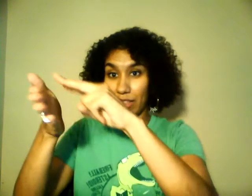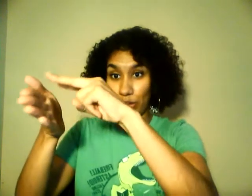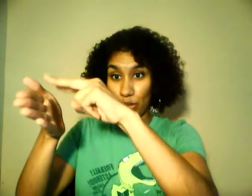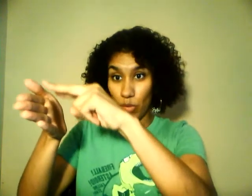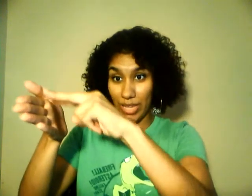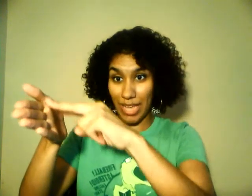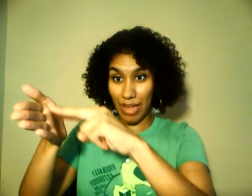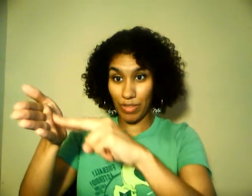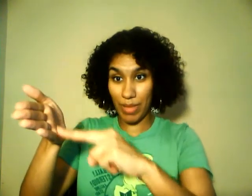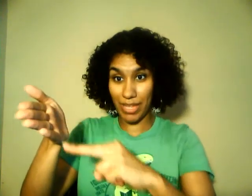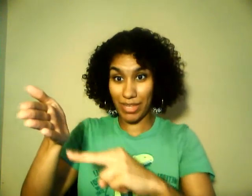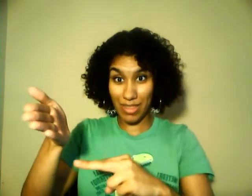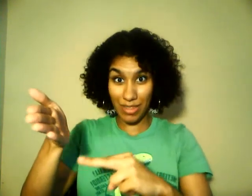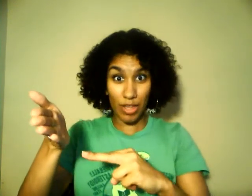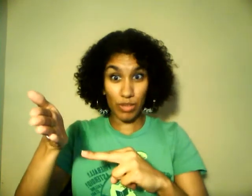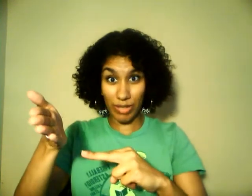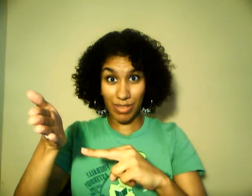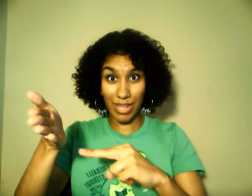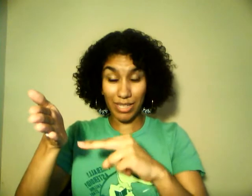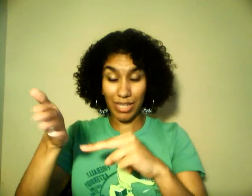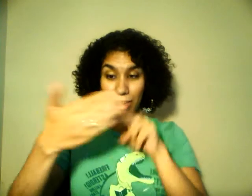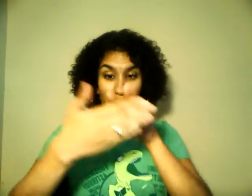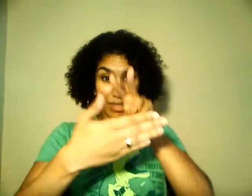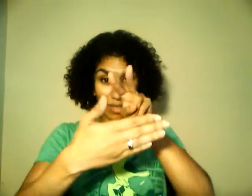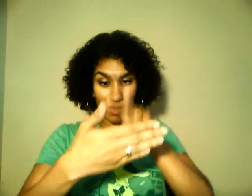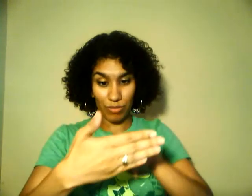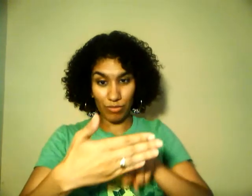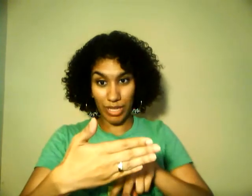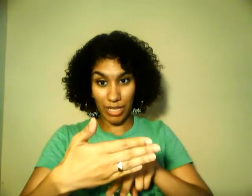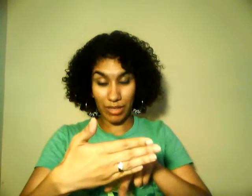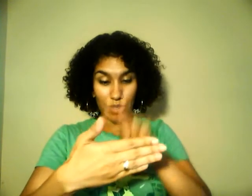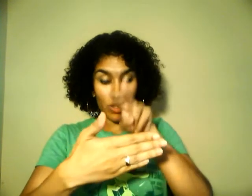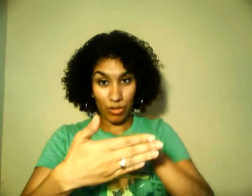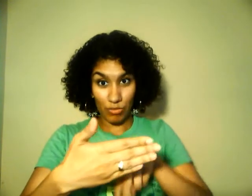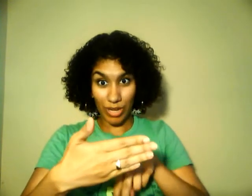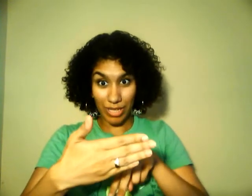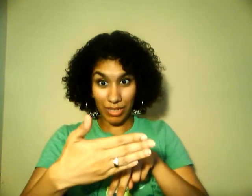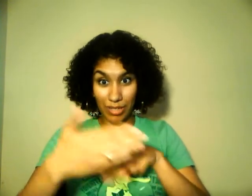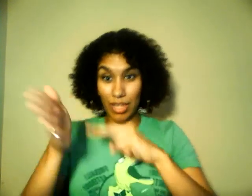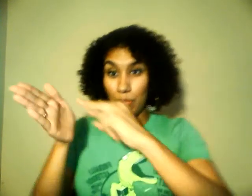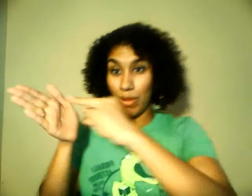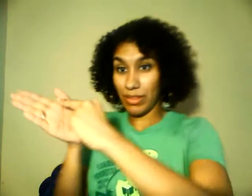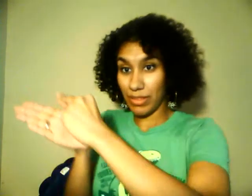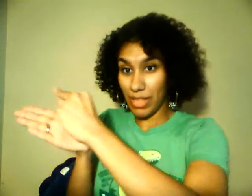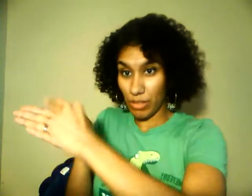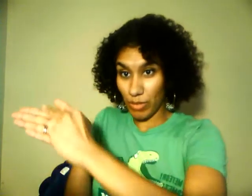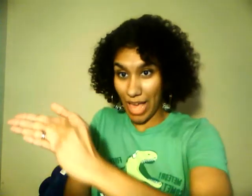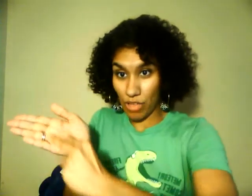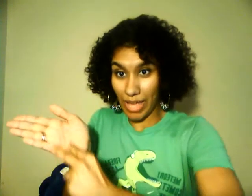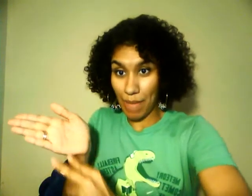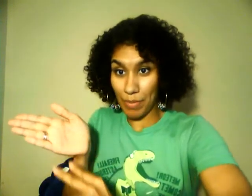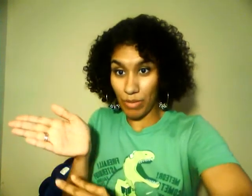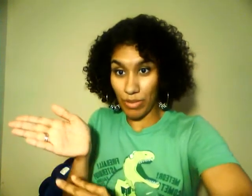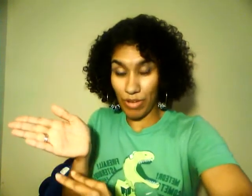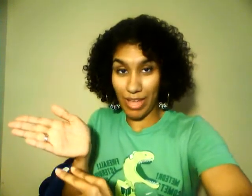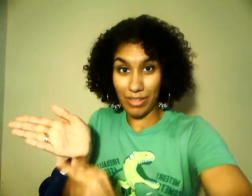They're going down the page. So when you sign it, it looks like this. Reading. Reading. But this is what's actually happening with your hand.